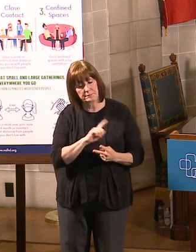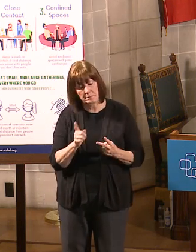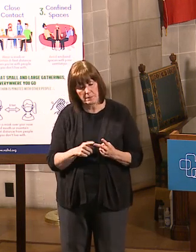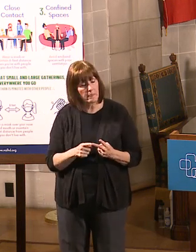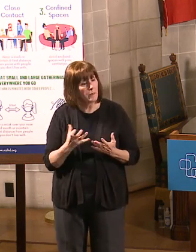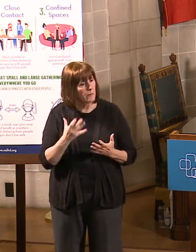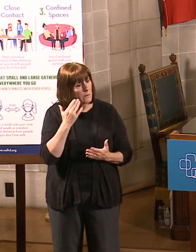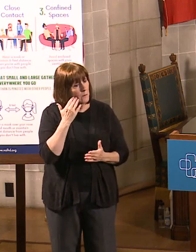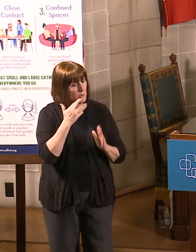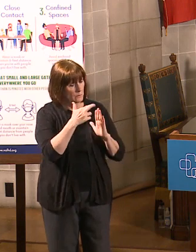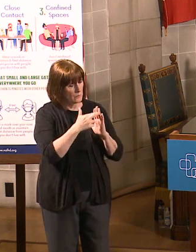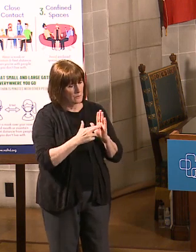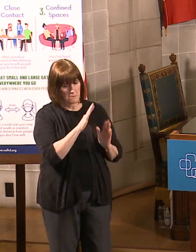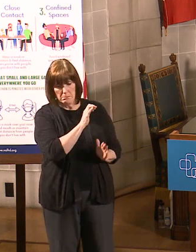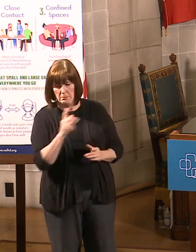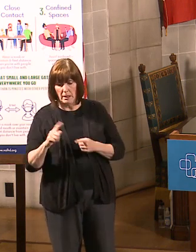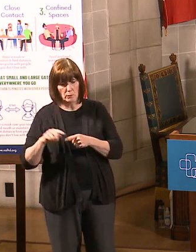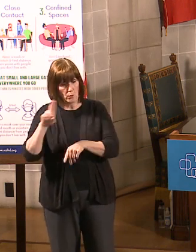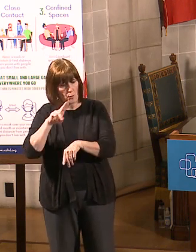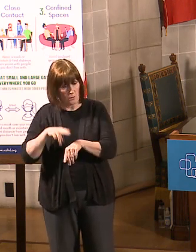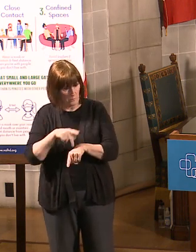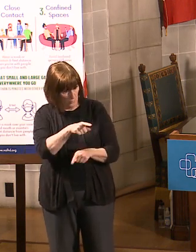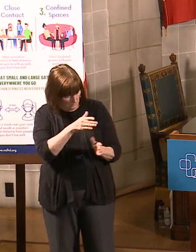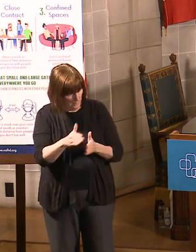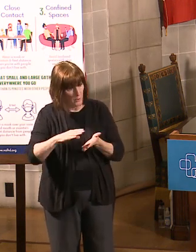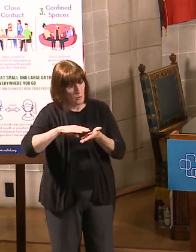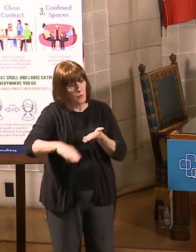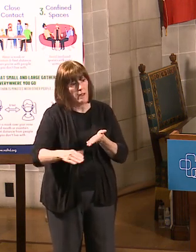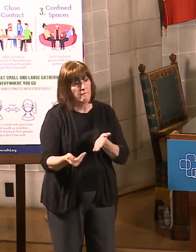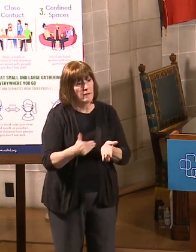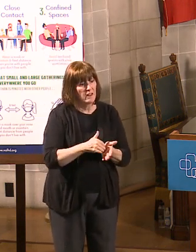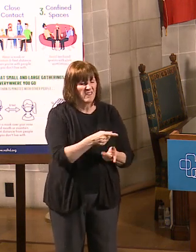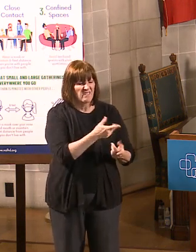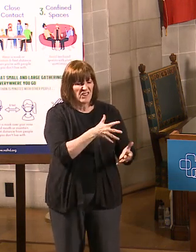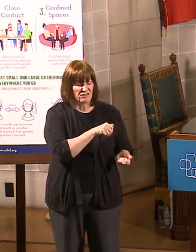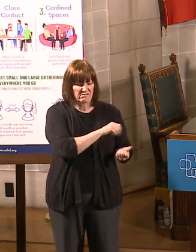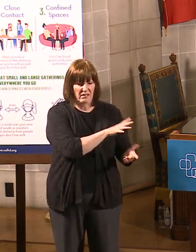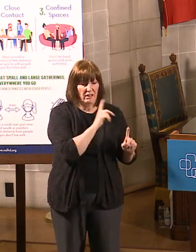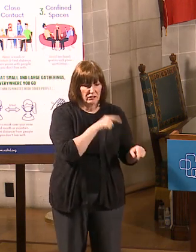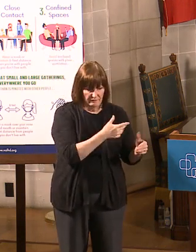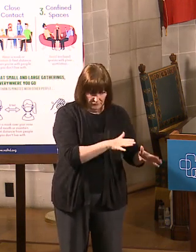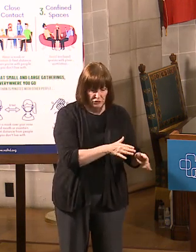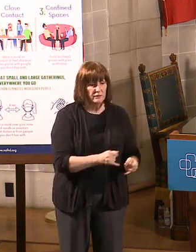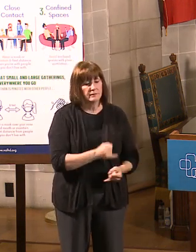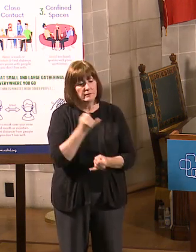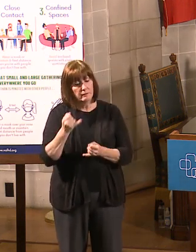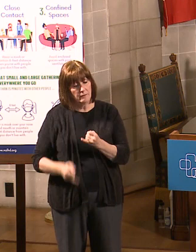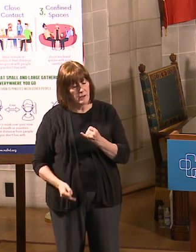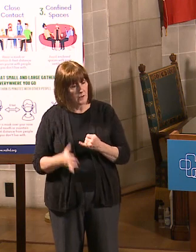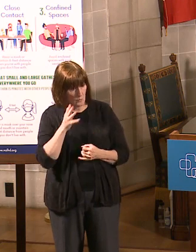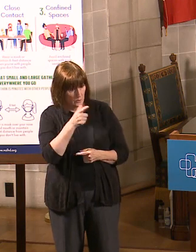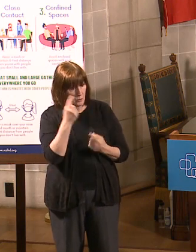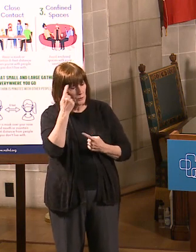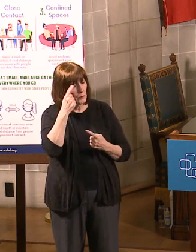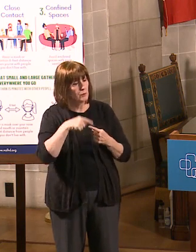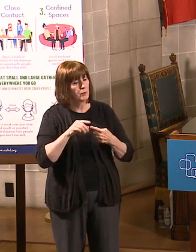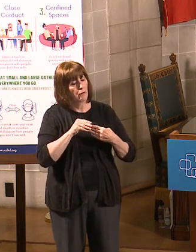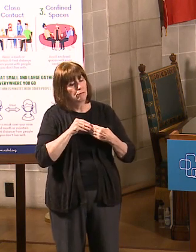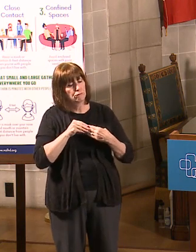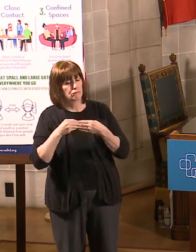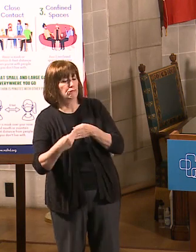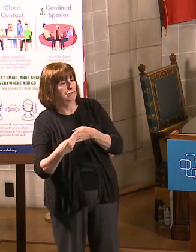to know, if the rules have gone back to normal, do you plan to waive them again, which you've already addressed? And then finally, would you consider loosening rules